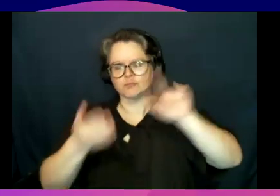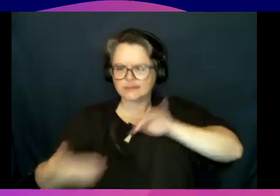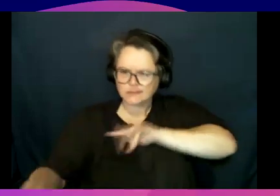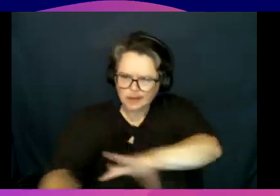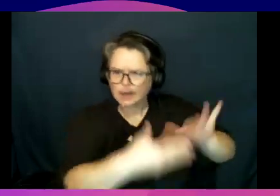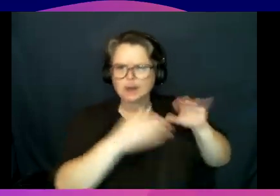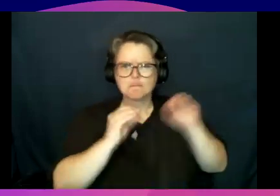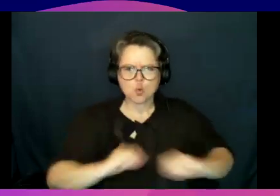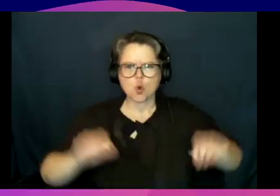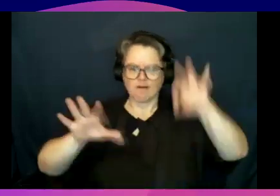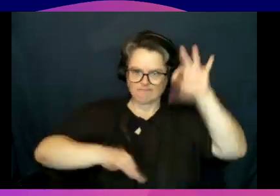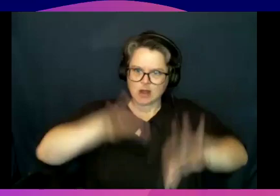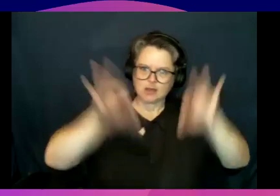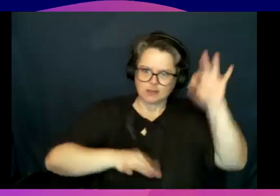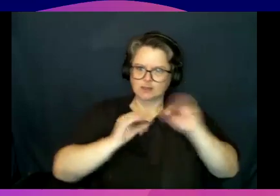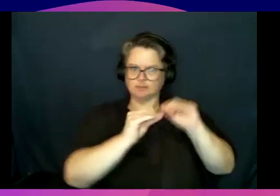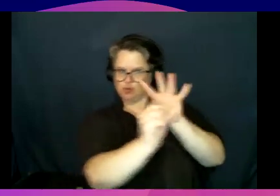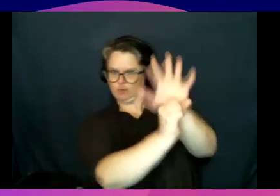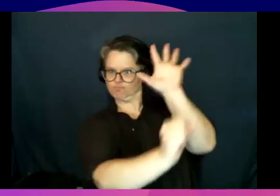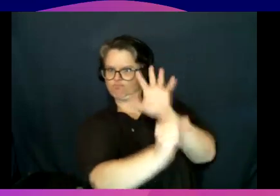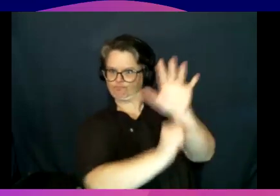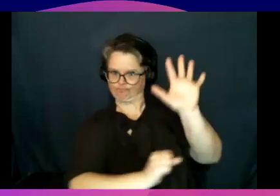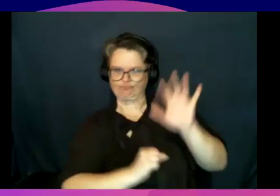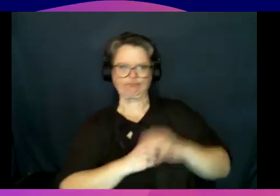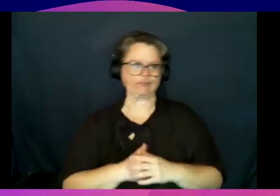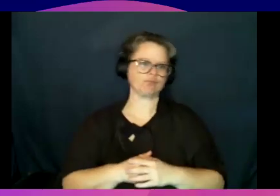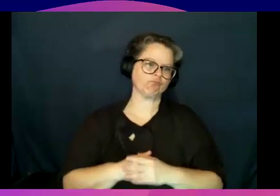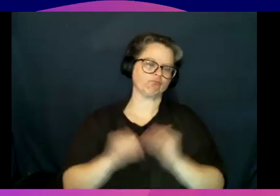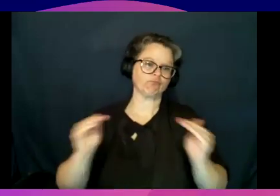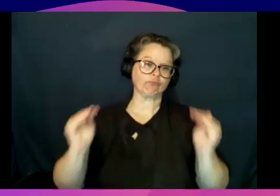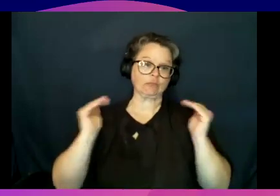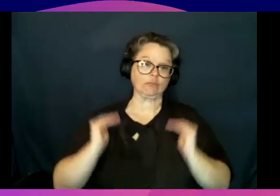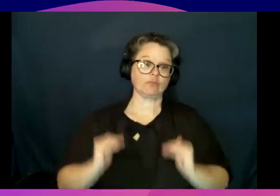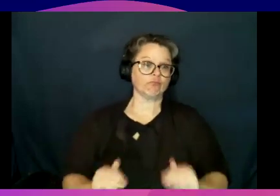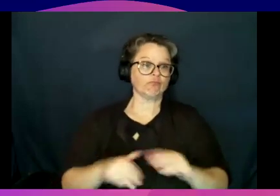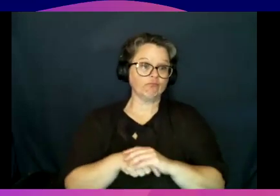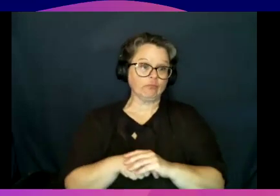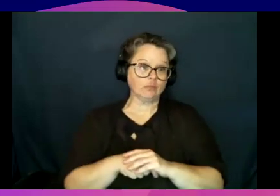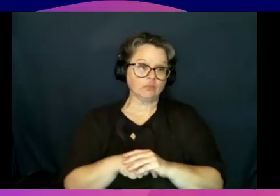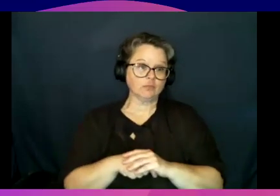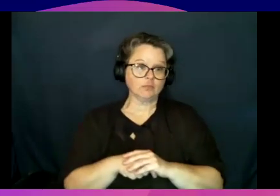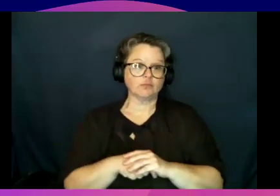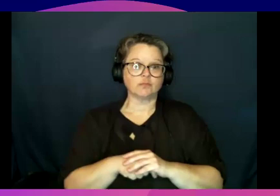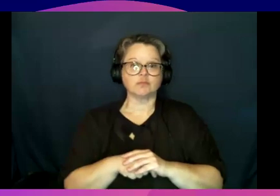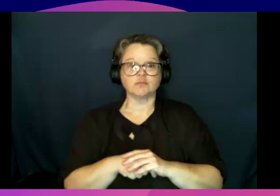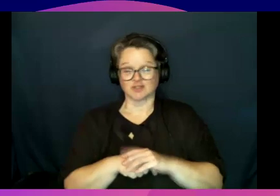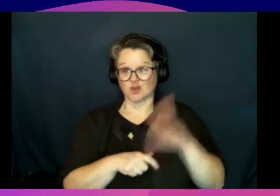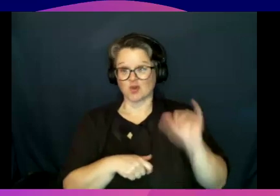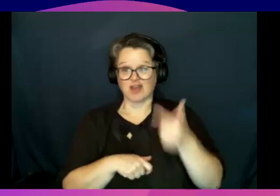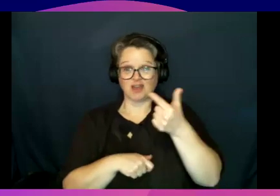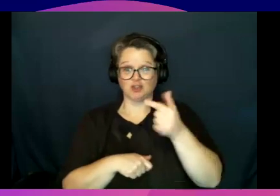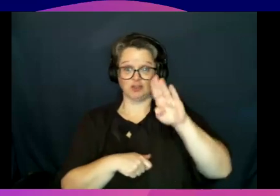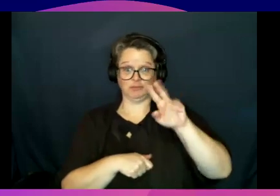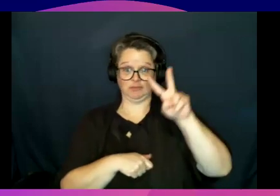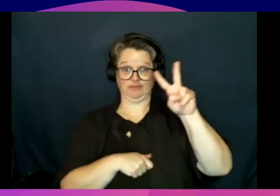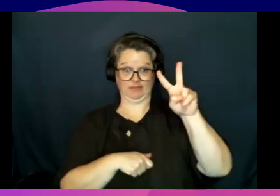folks from different parts of Canada who are also working on very similar types of issues around systemic